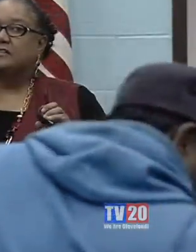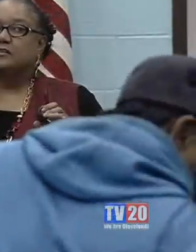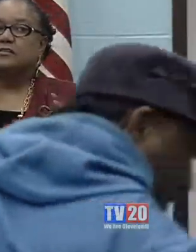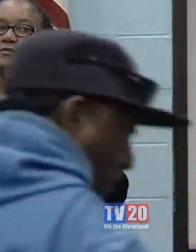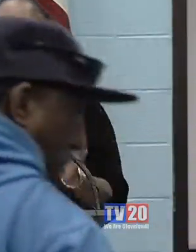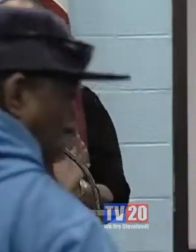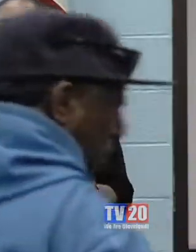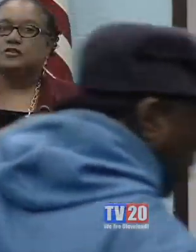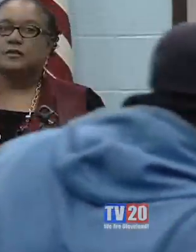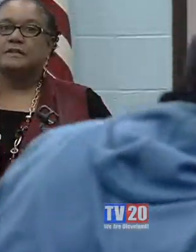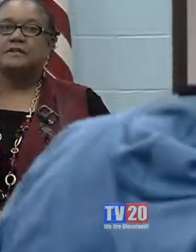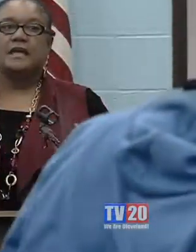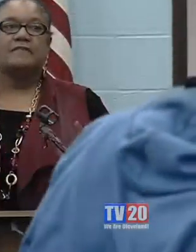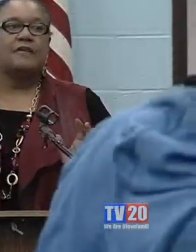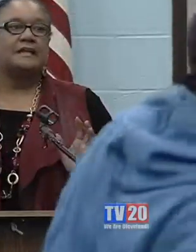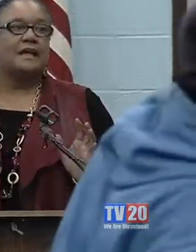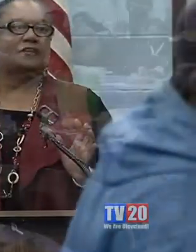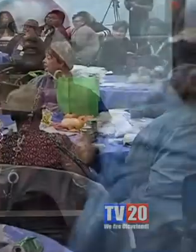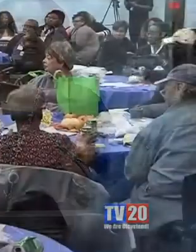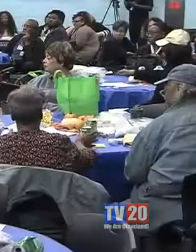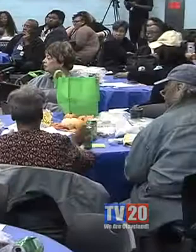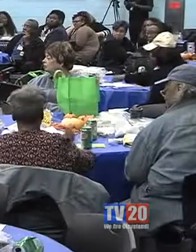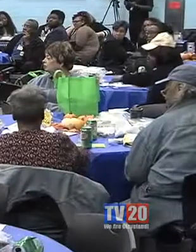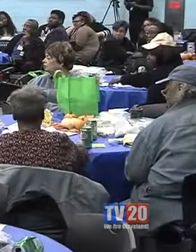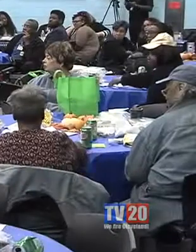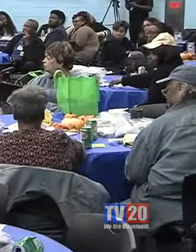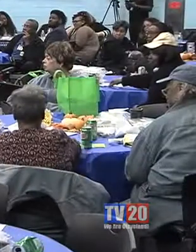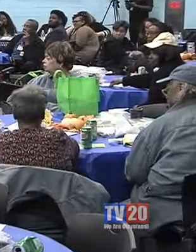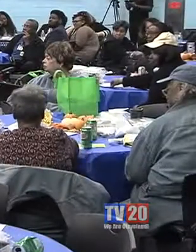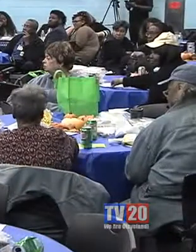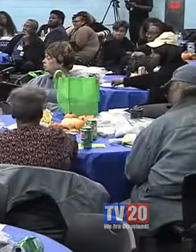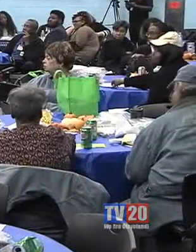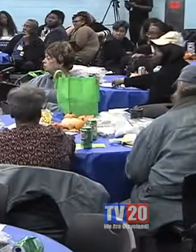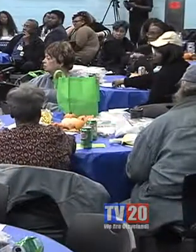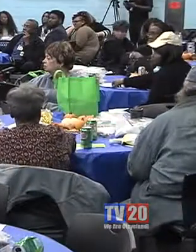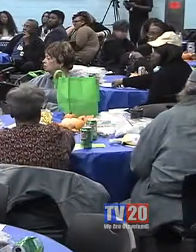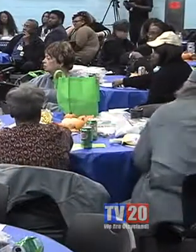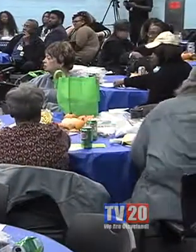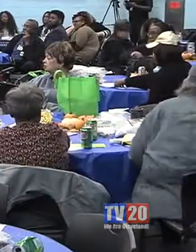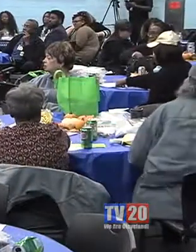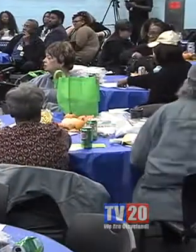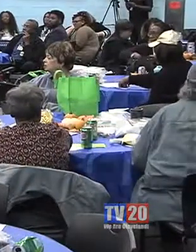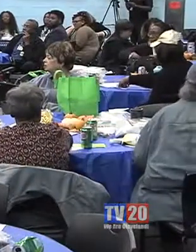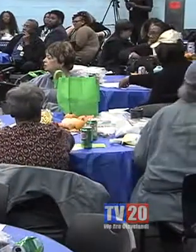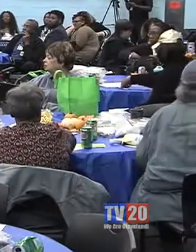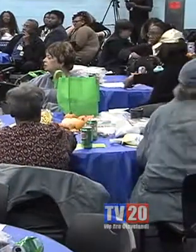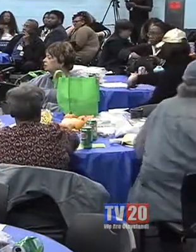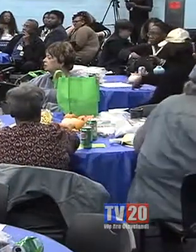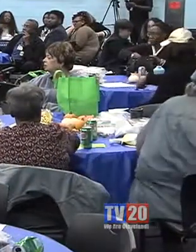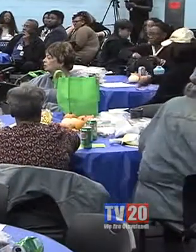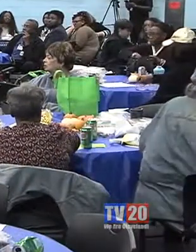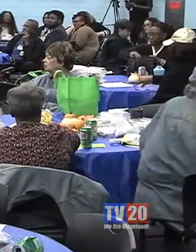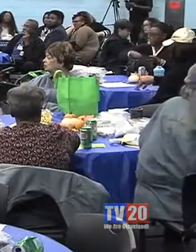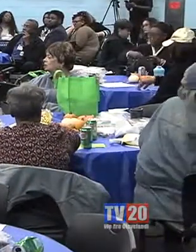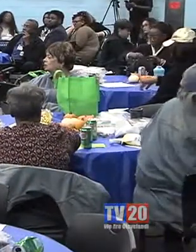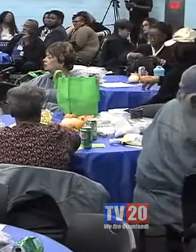high school children take financial education. So why is it not